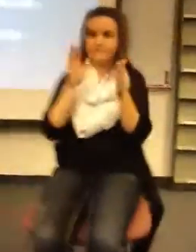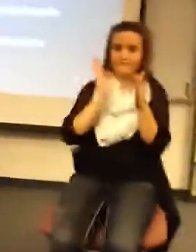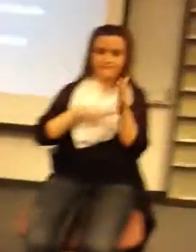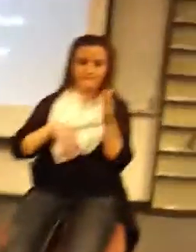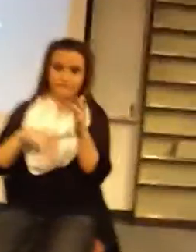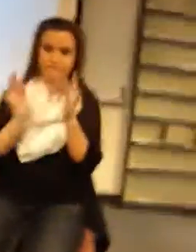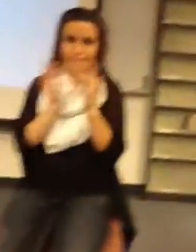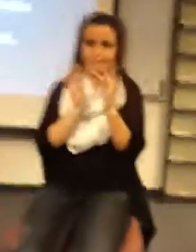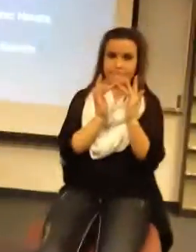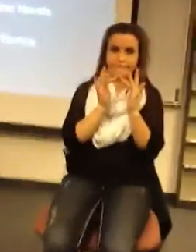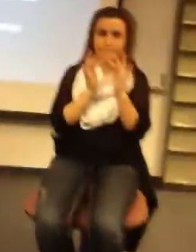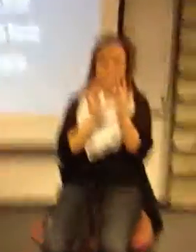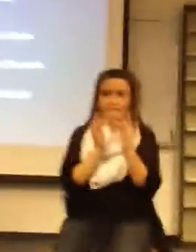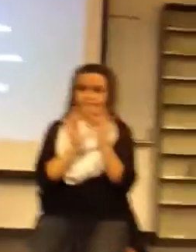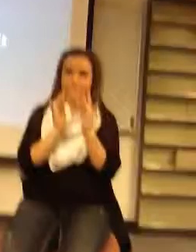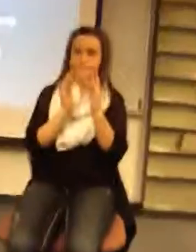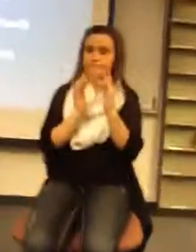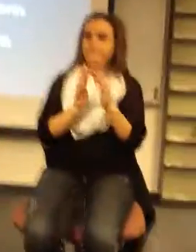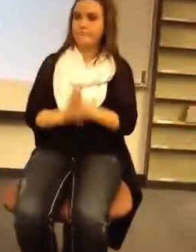also,